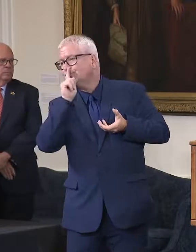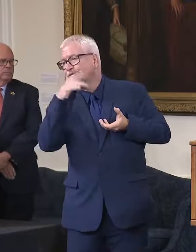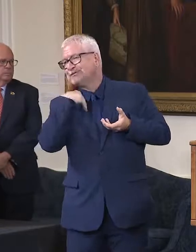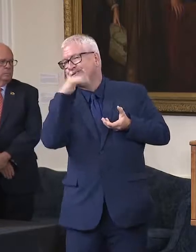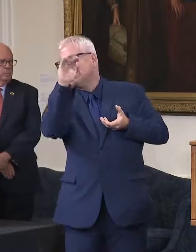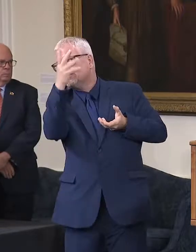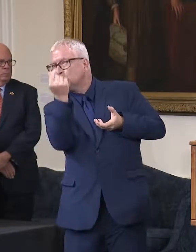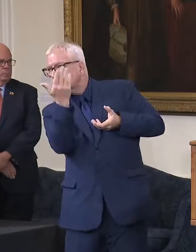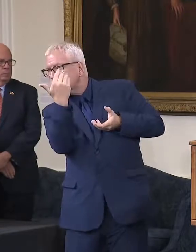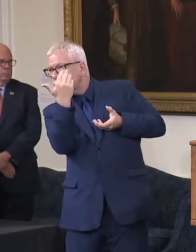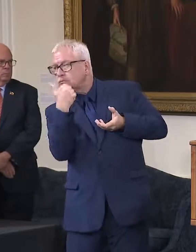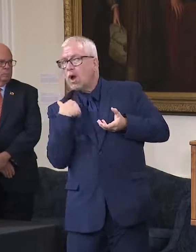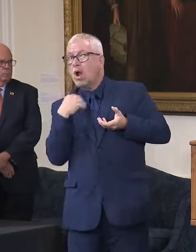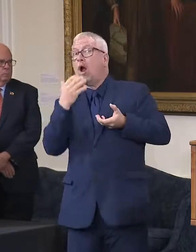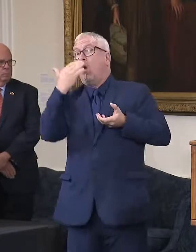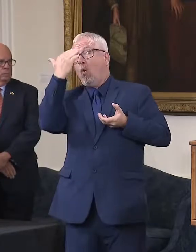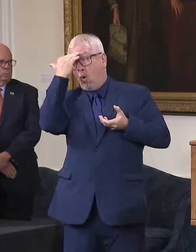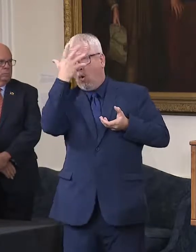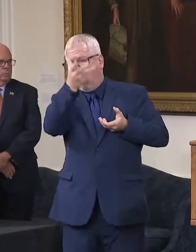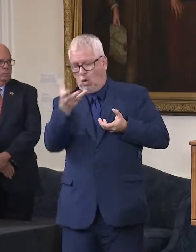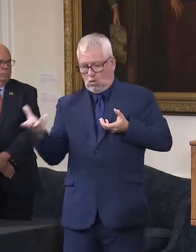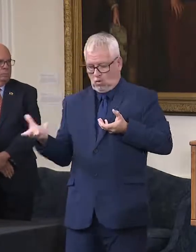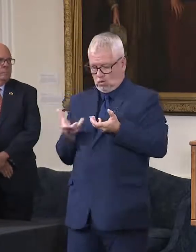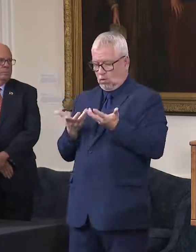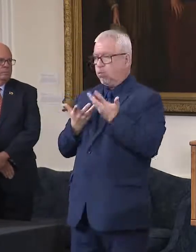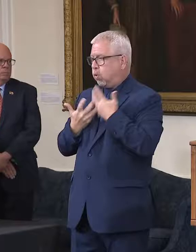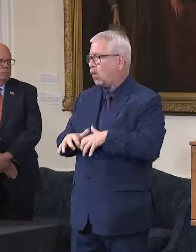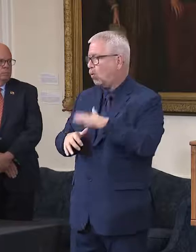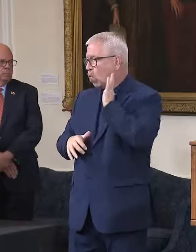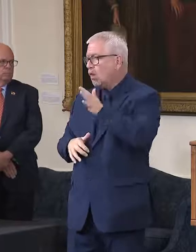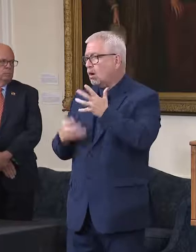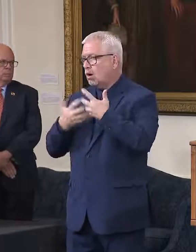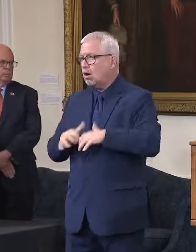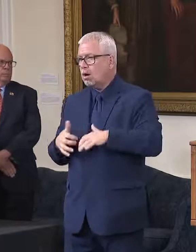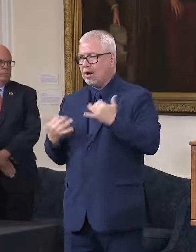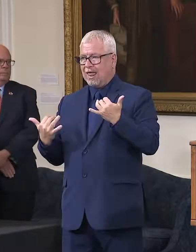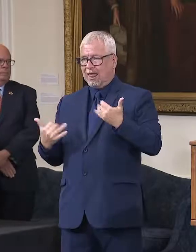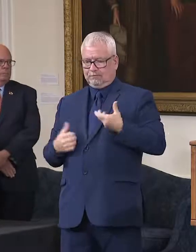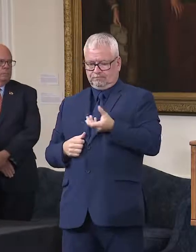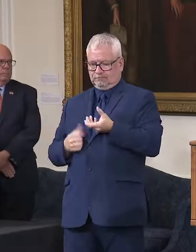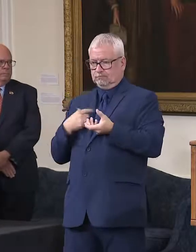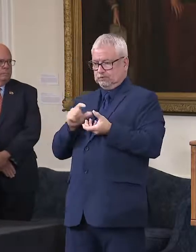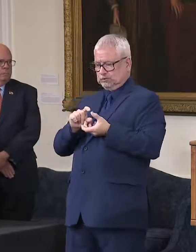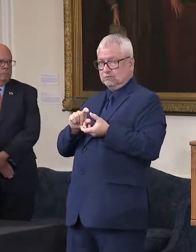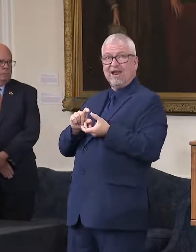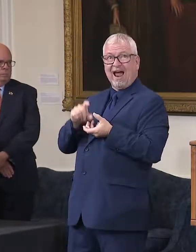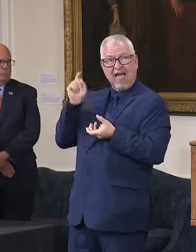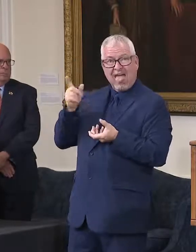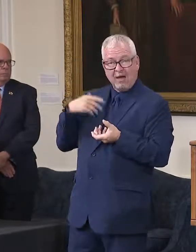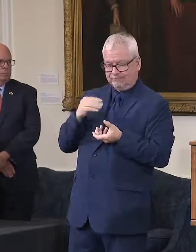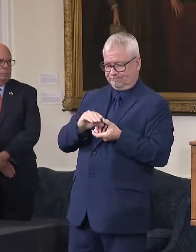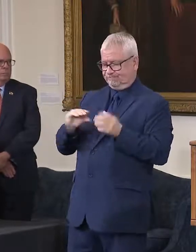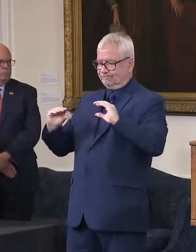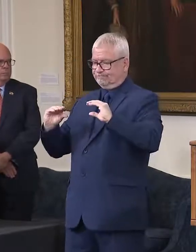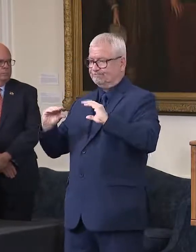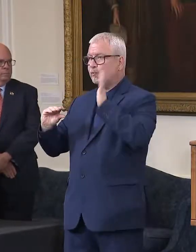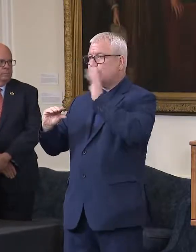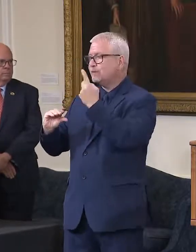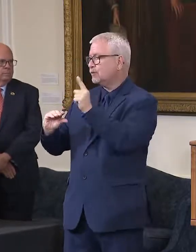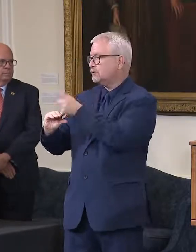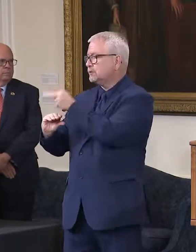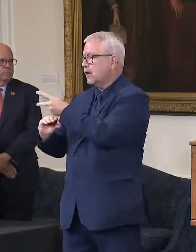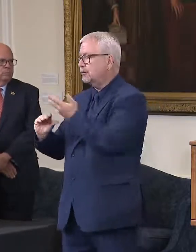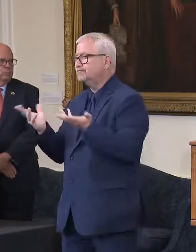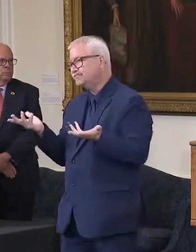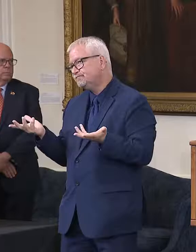government will not be setting aside a second dose allocation as they did early on in the vaccine rollout in December, January, et